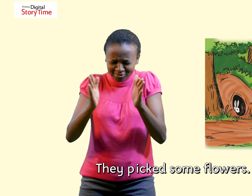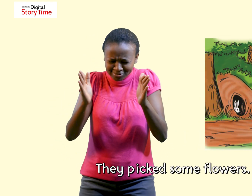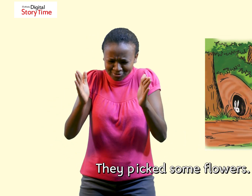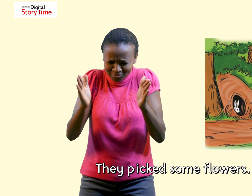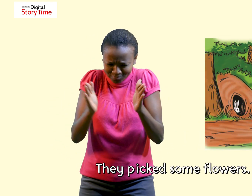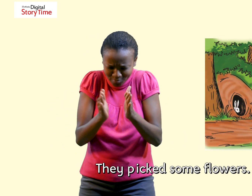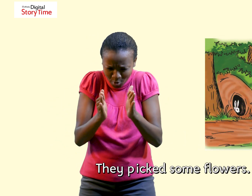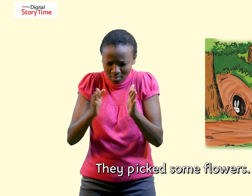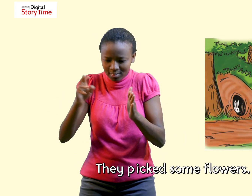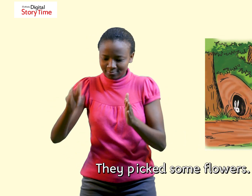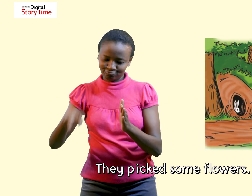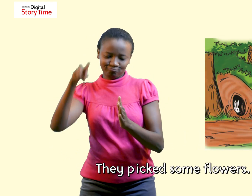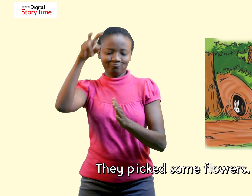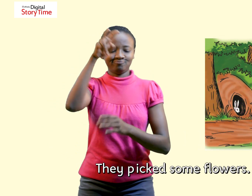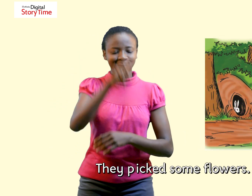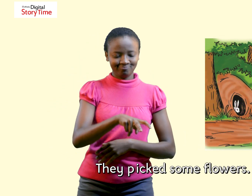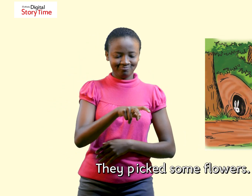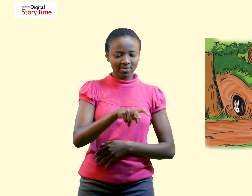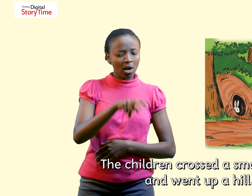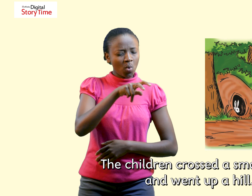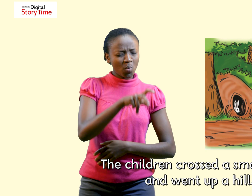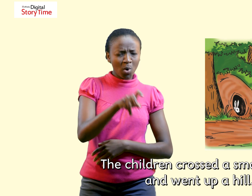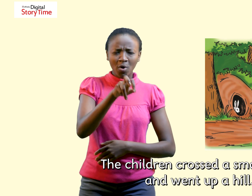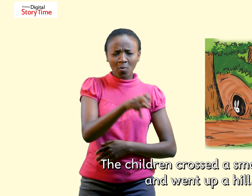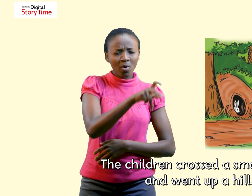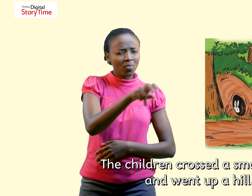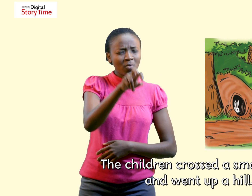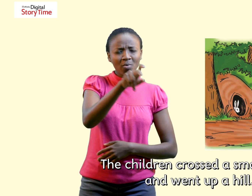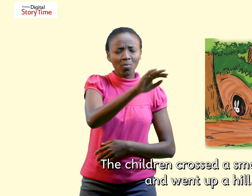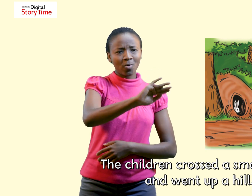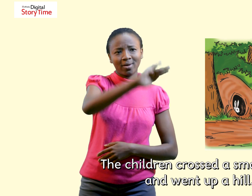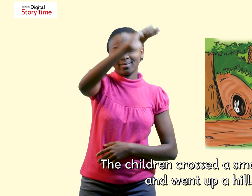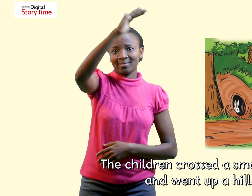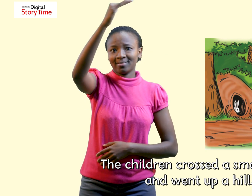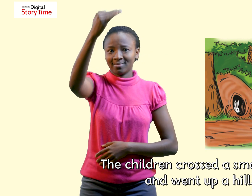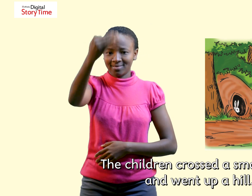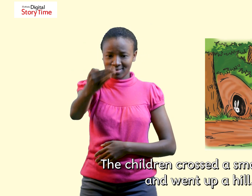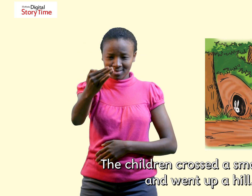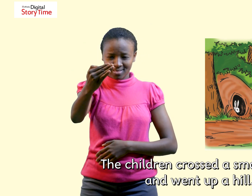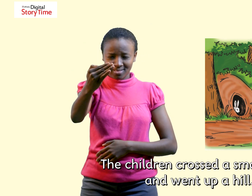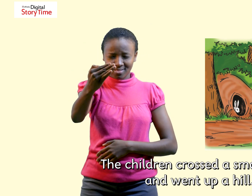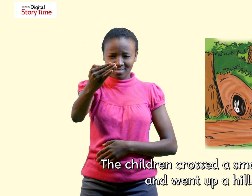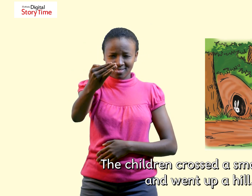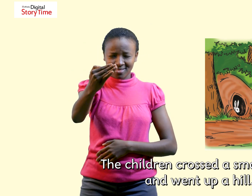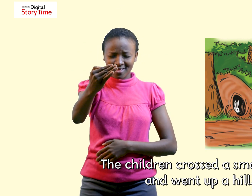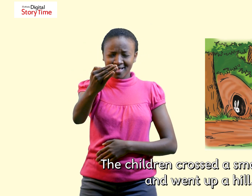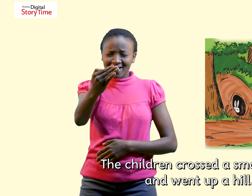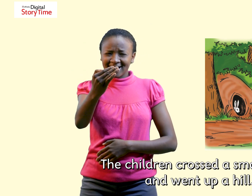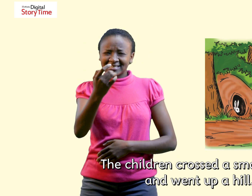They picked some flowers. The children crossed a small river and went up a hill.